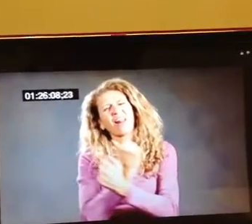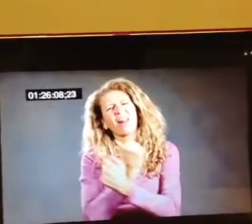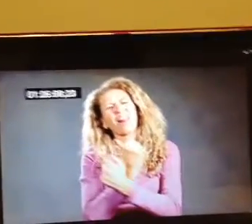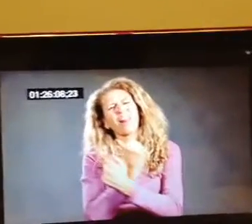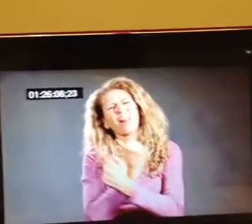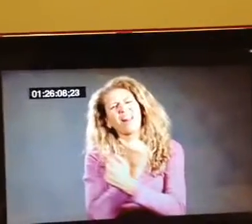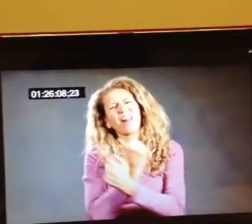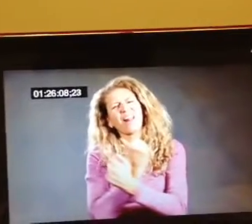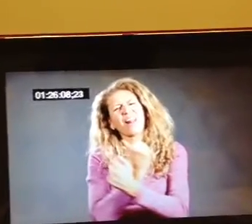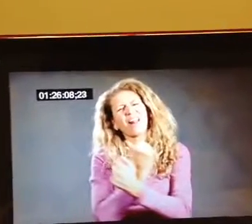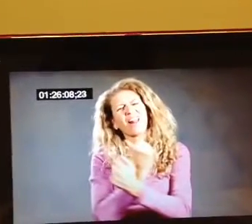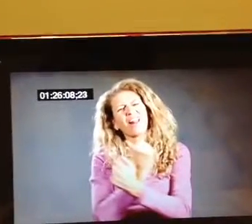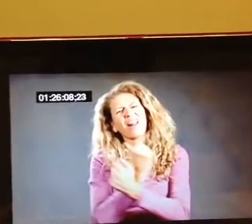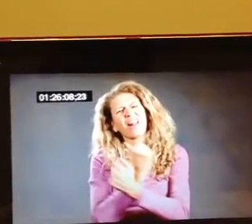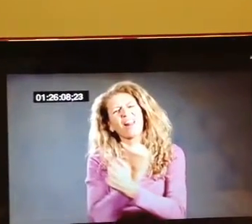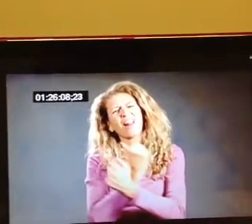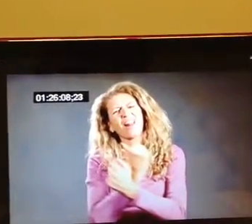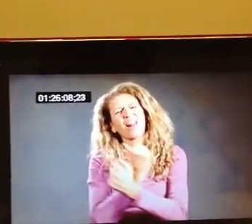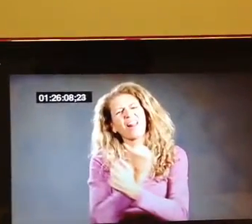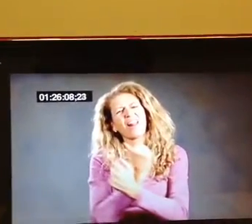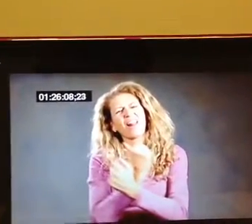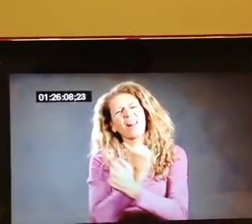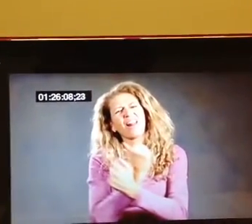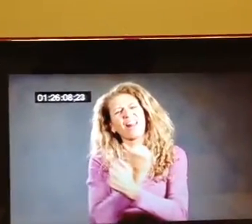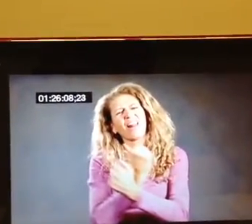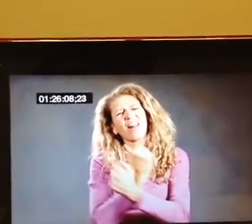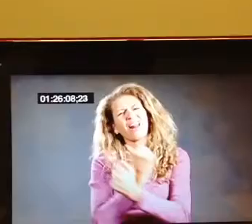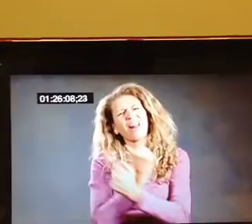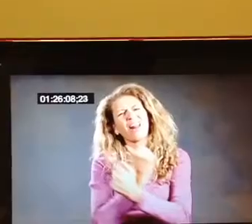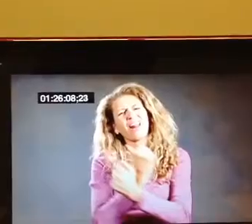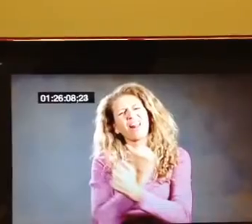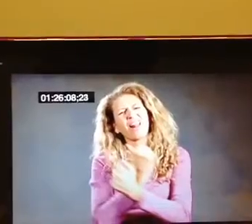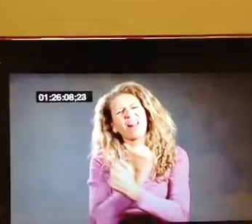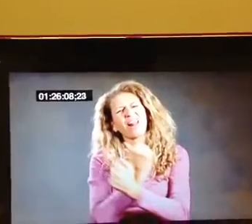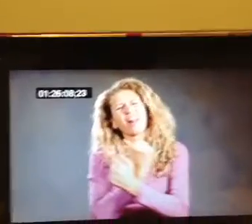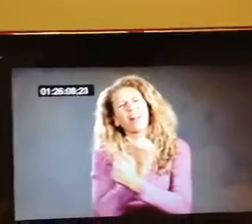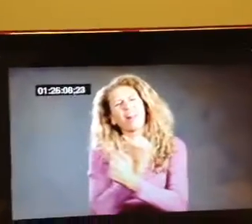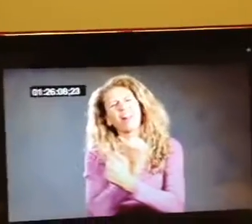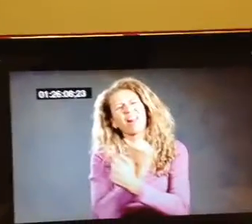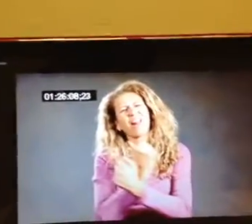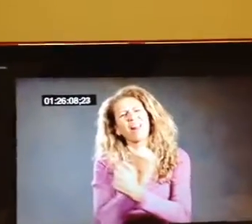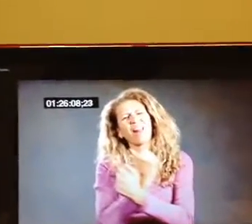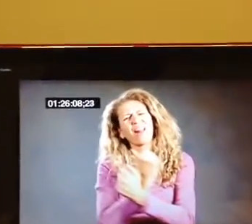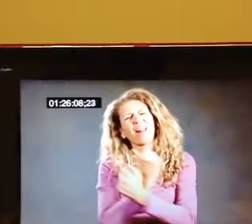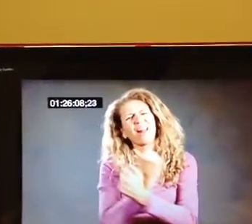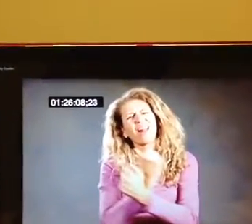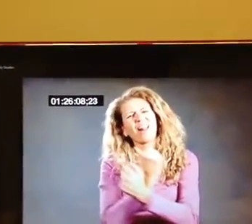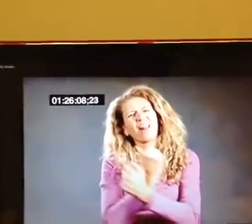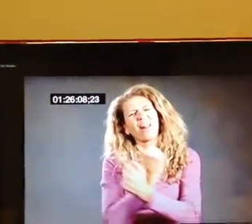realized, oh, that's why farms and gardens have scarecrows.